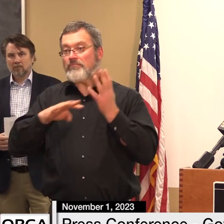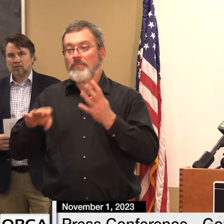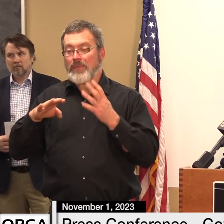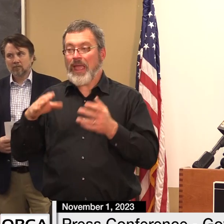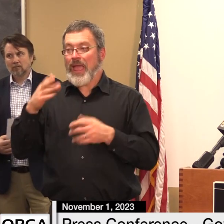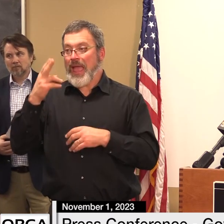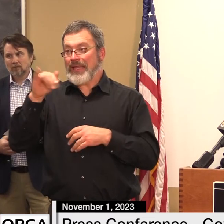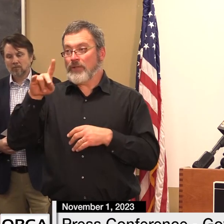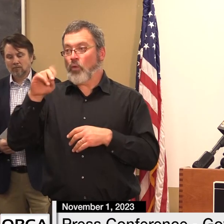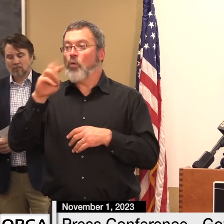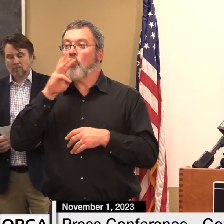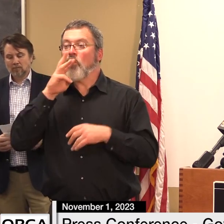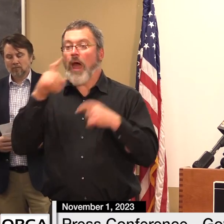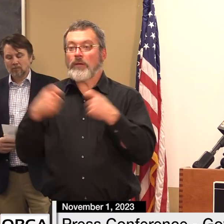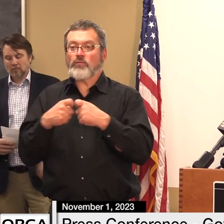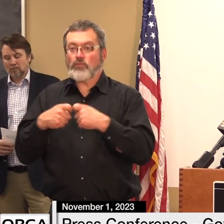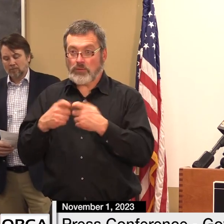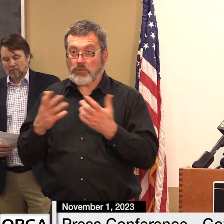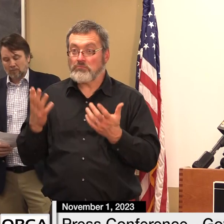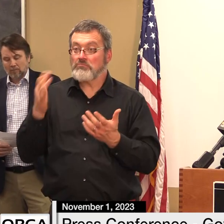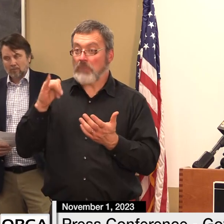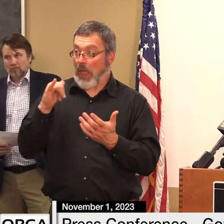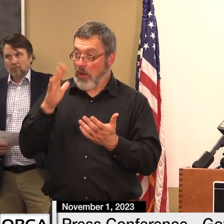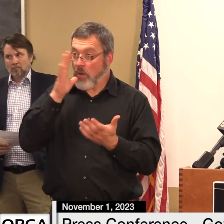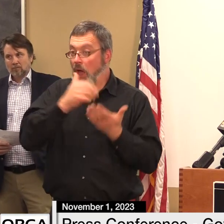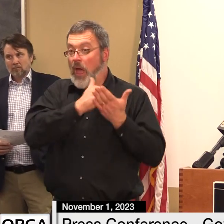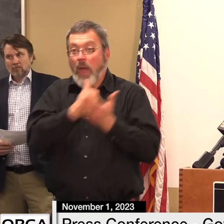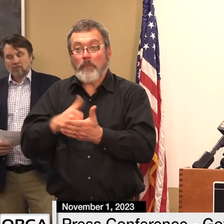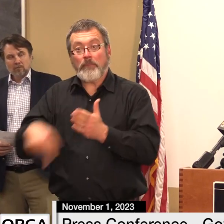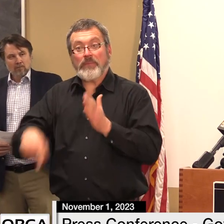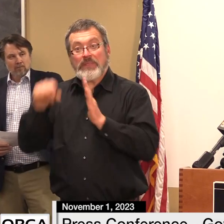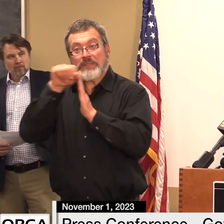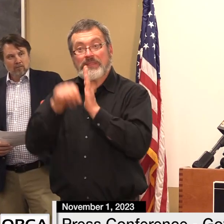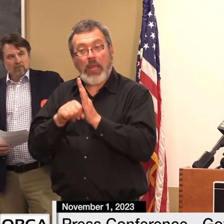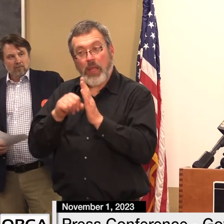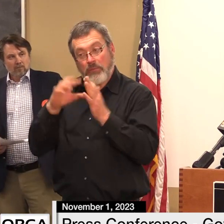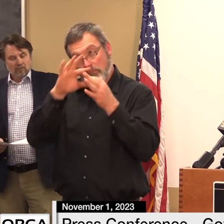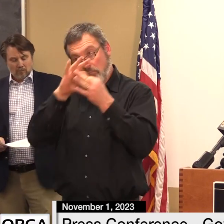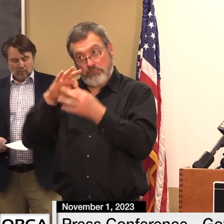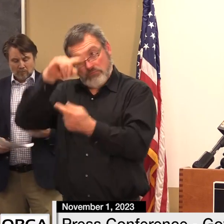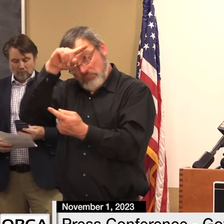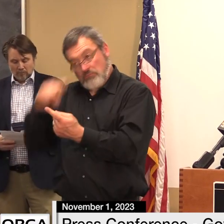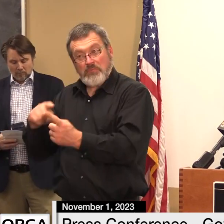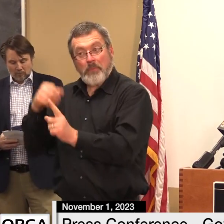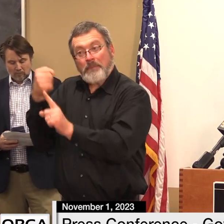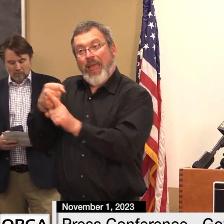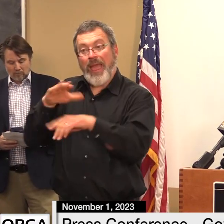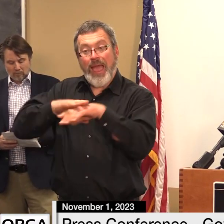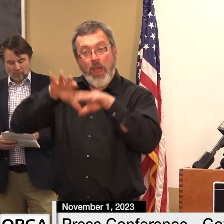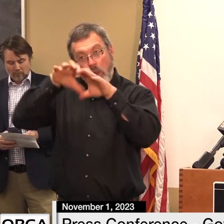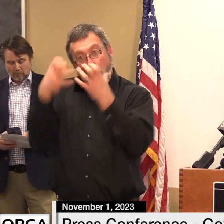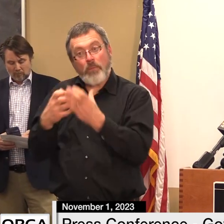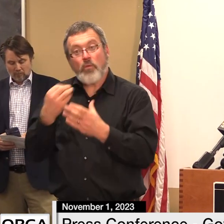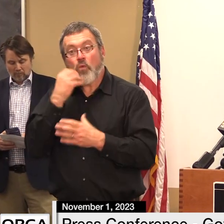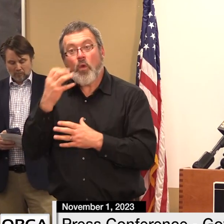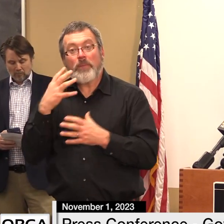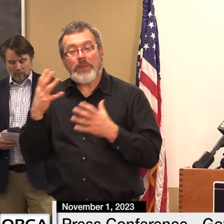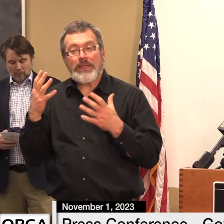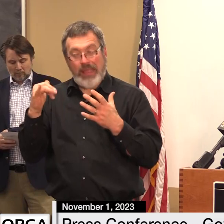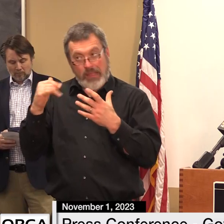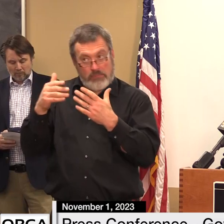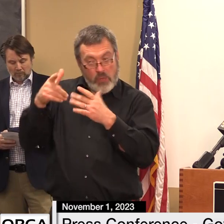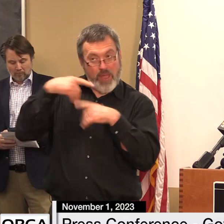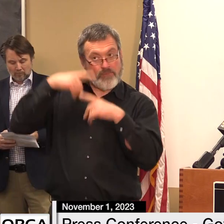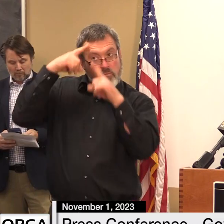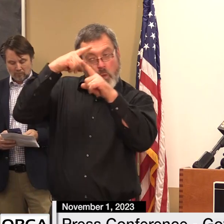And could this link potentially help the state meet those Global Warming Solutions Act deadlines coming up in 25, yeah, 30, and 50? I'm not sure that will directly